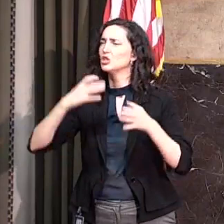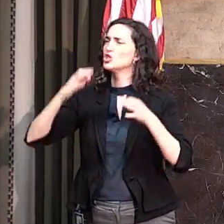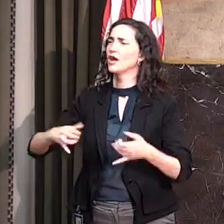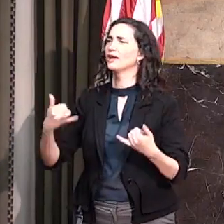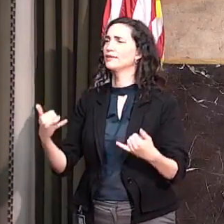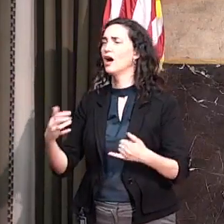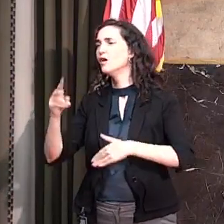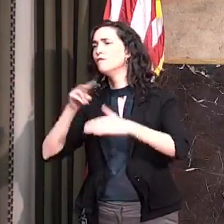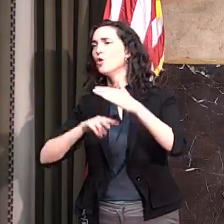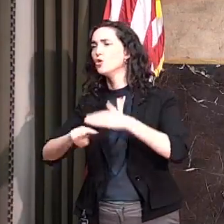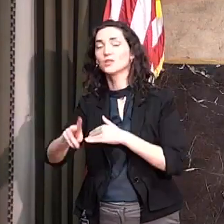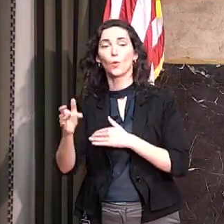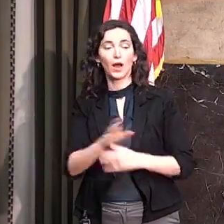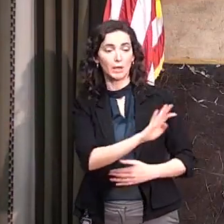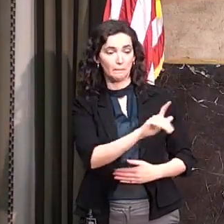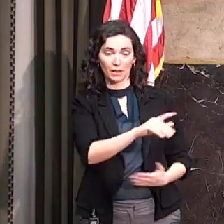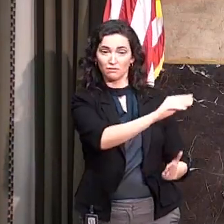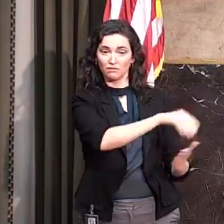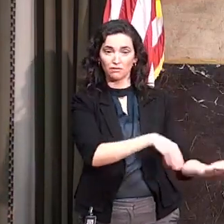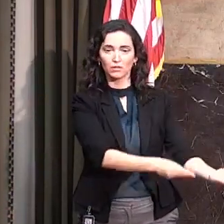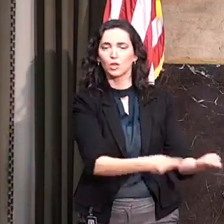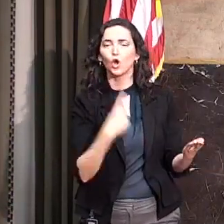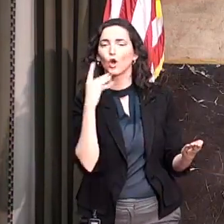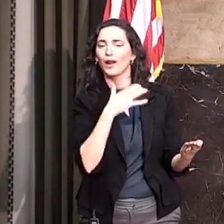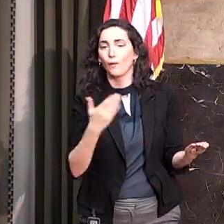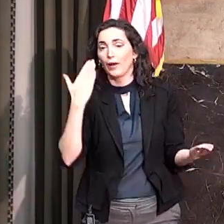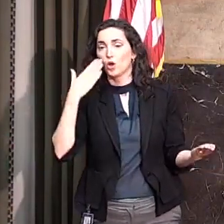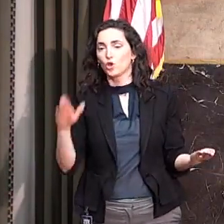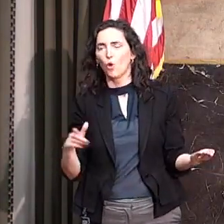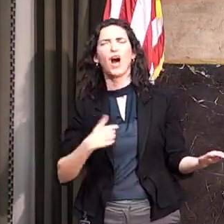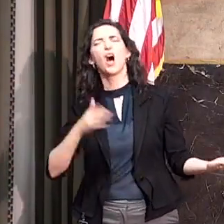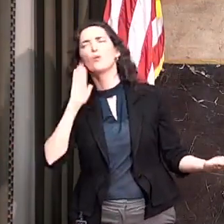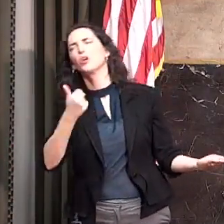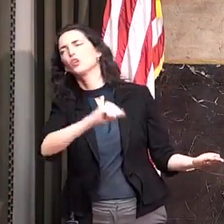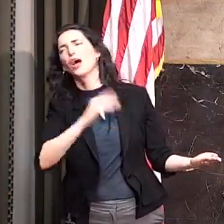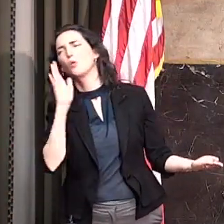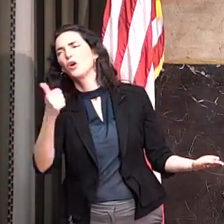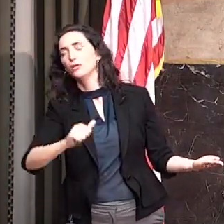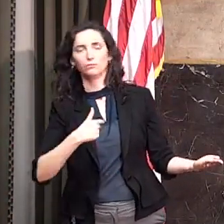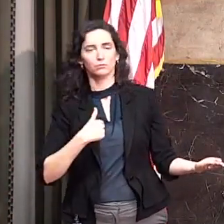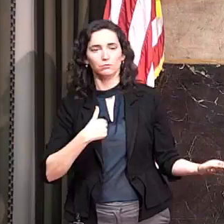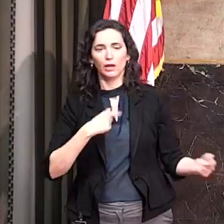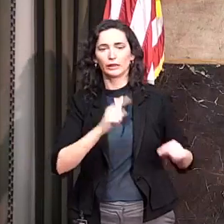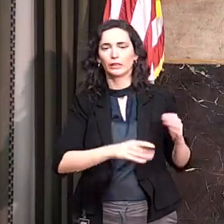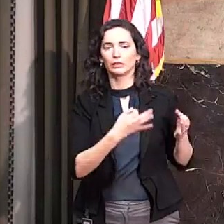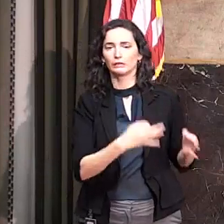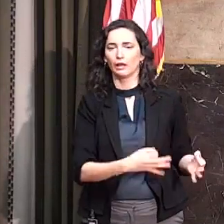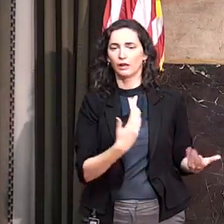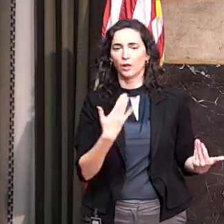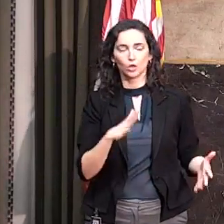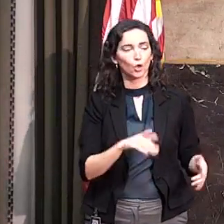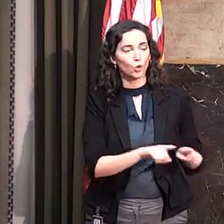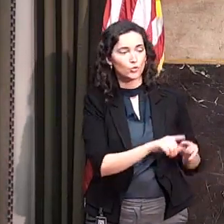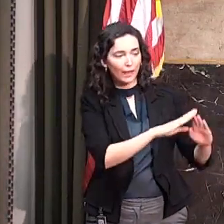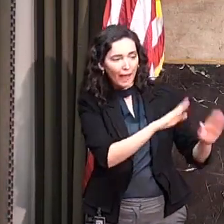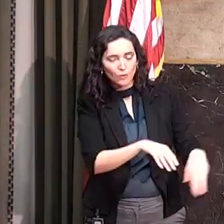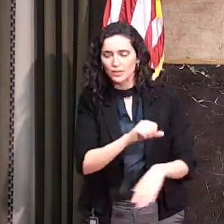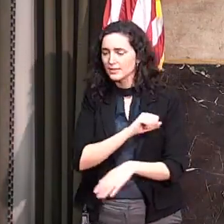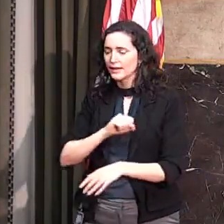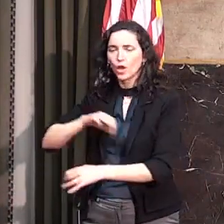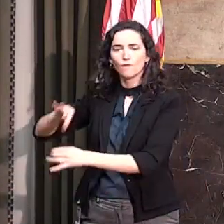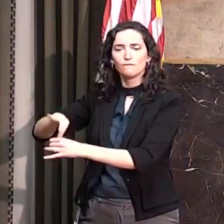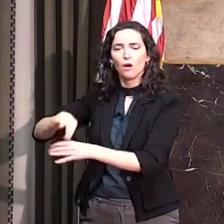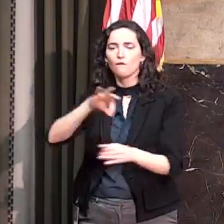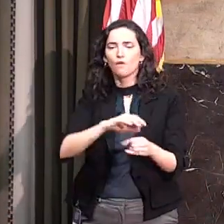those bills are going to say in advance of that, and you certainly don't know what kind of votes they're going to receive in the House and in the Senate. So the